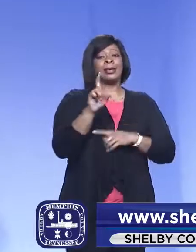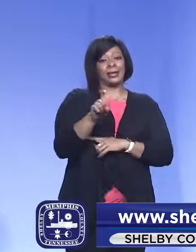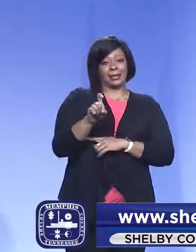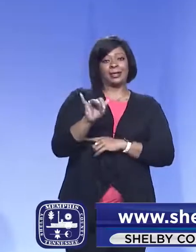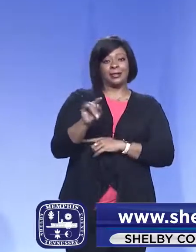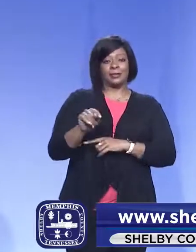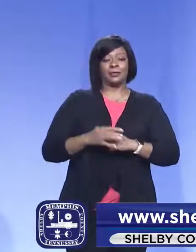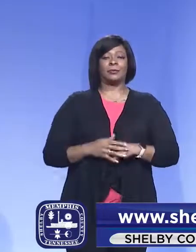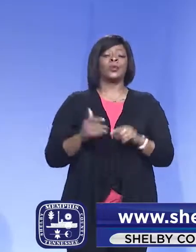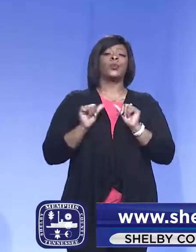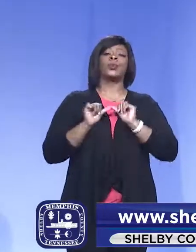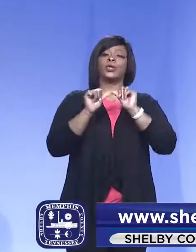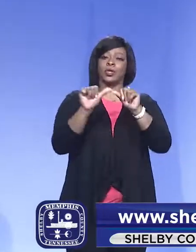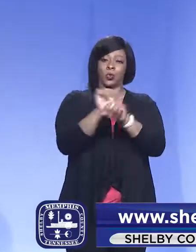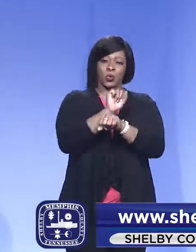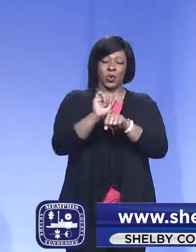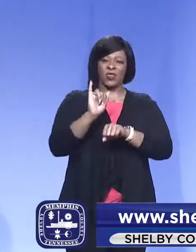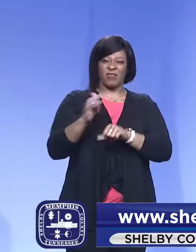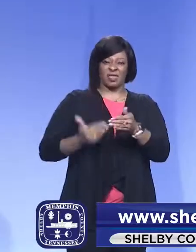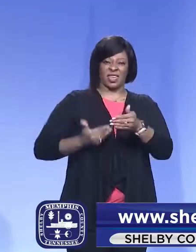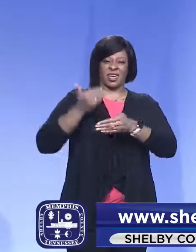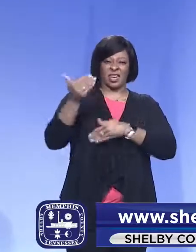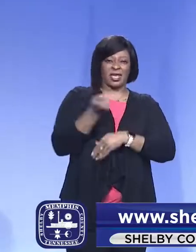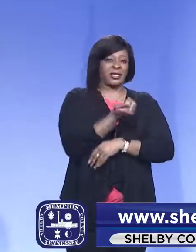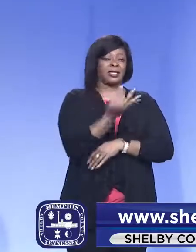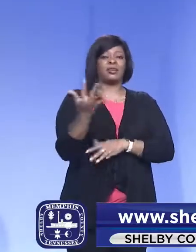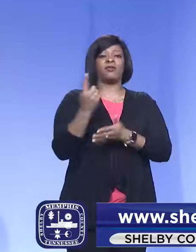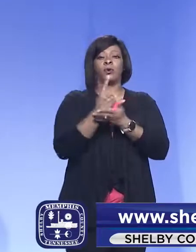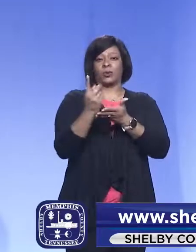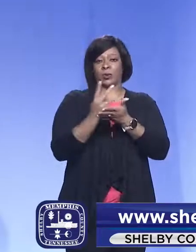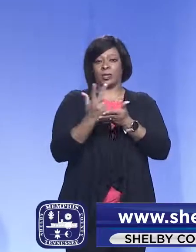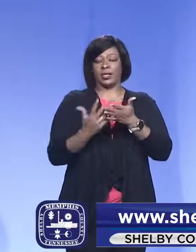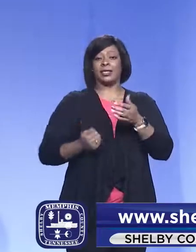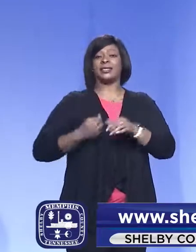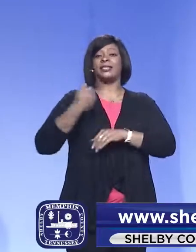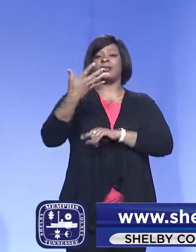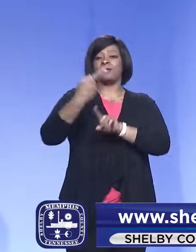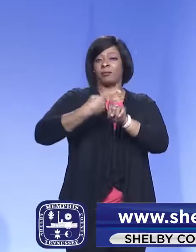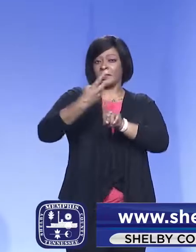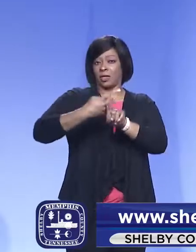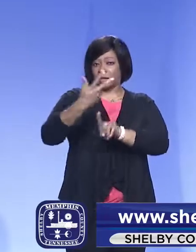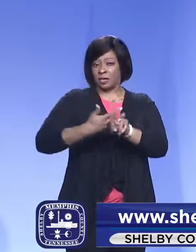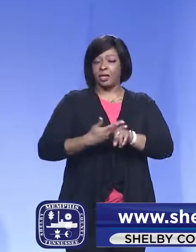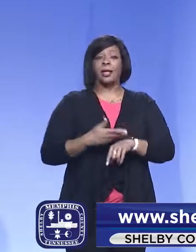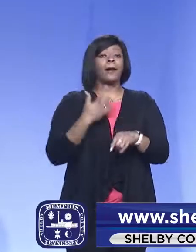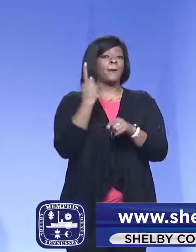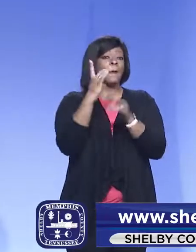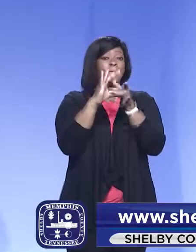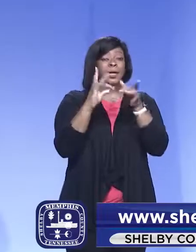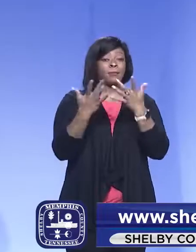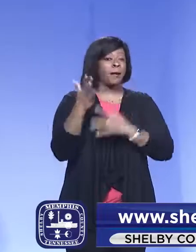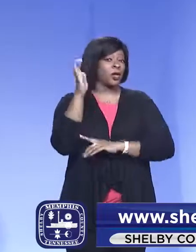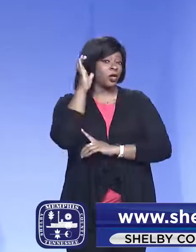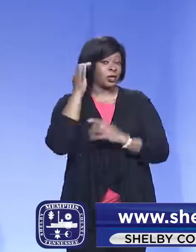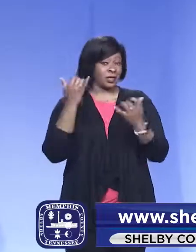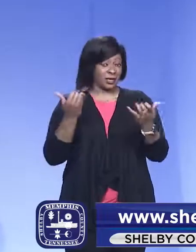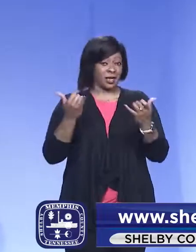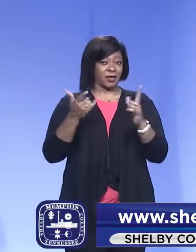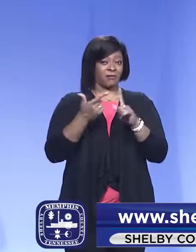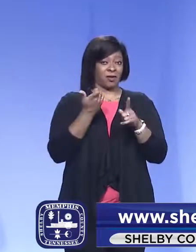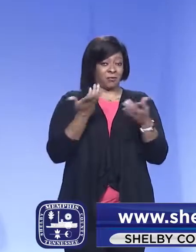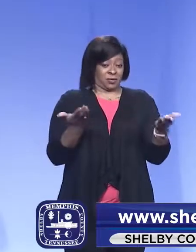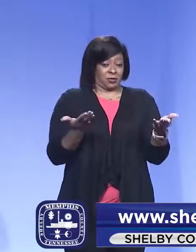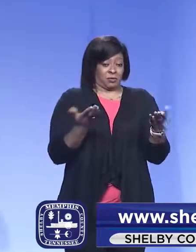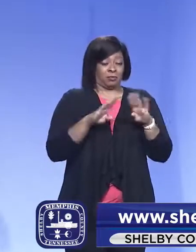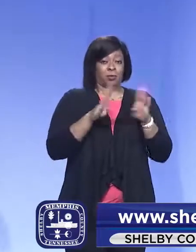it. So we'll continue to work on that for the next several weeks and several months. And so one of the messages you'll hear from the podium today